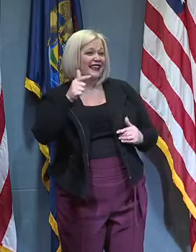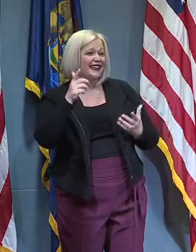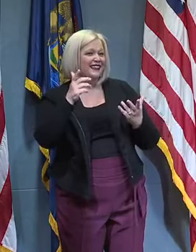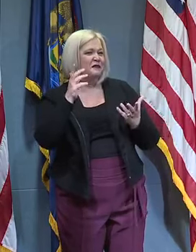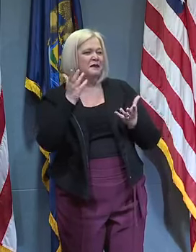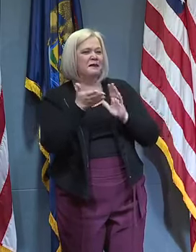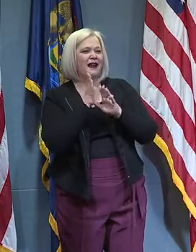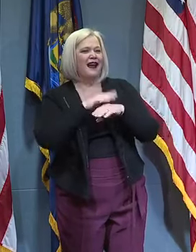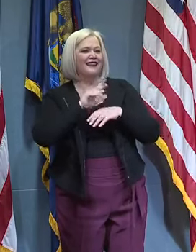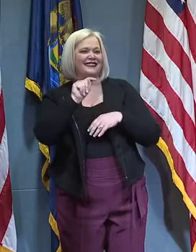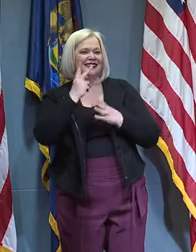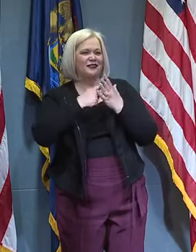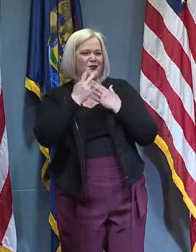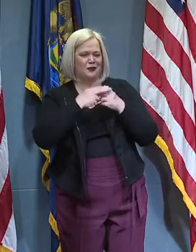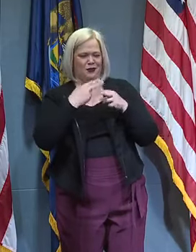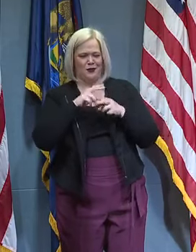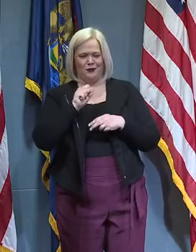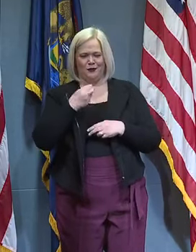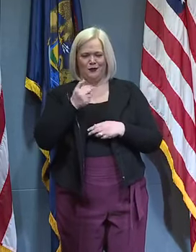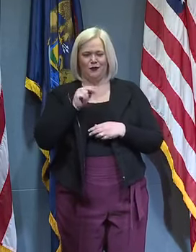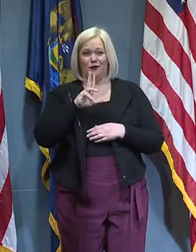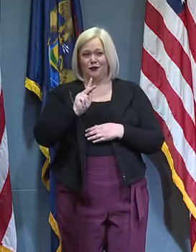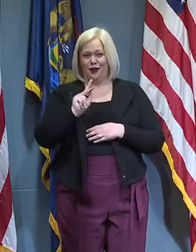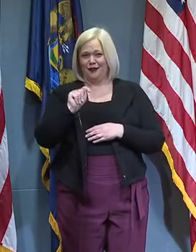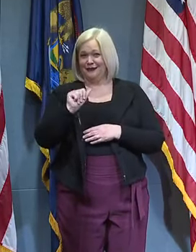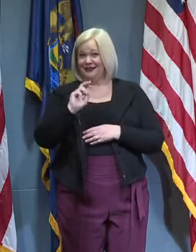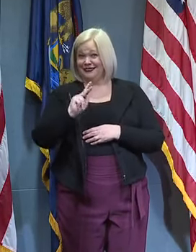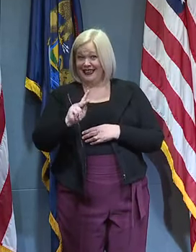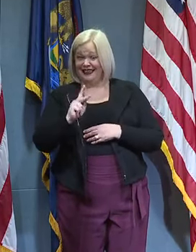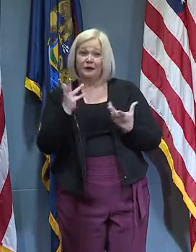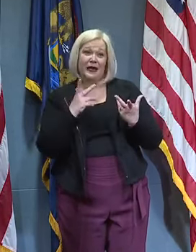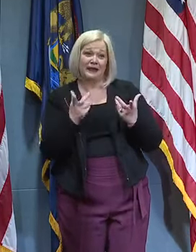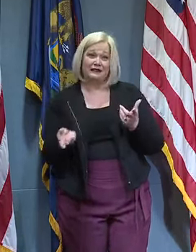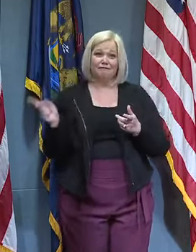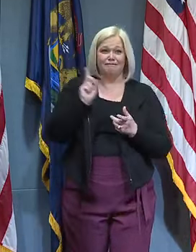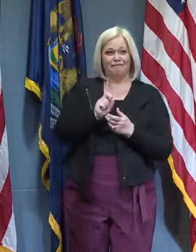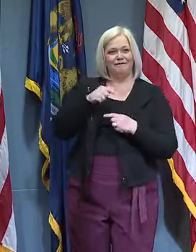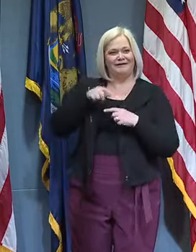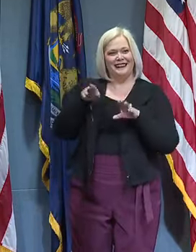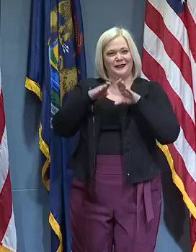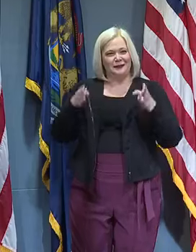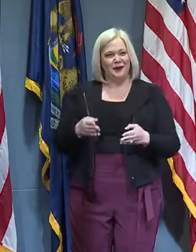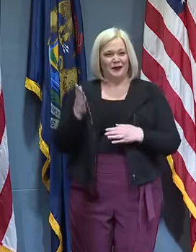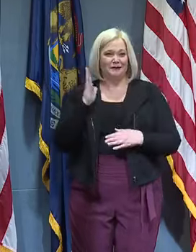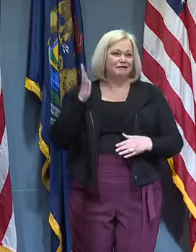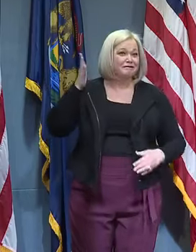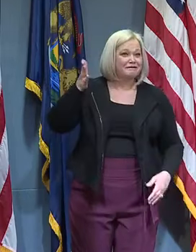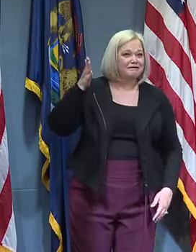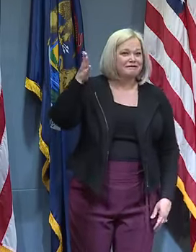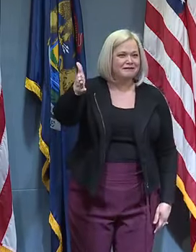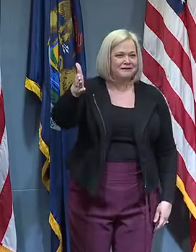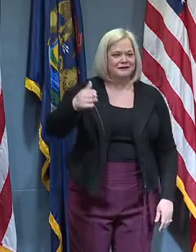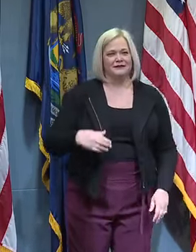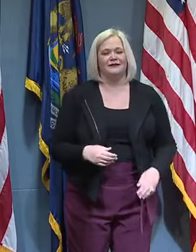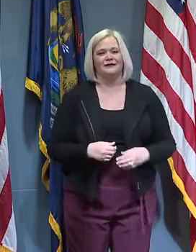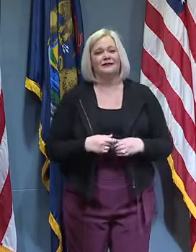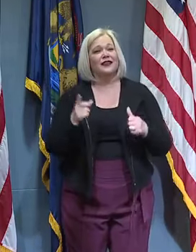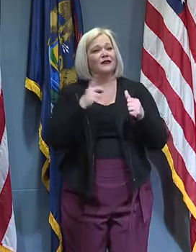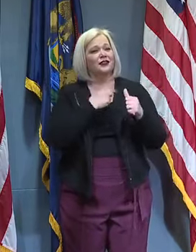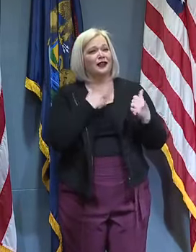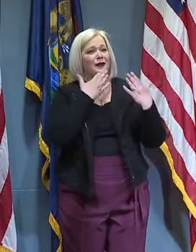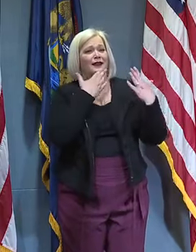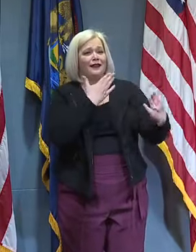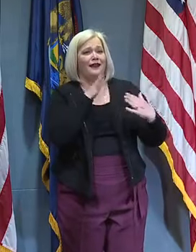or perhaps standing at this podium one day. So I want to thank all of our dedicated Michigan State